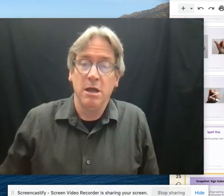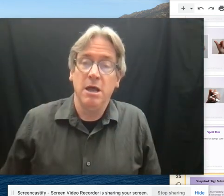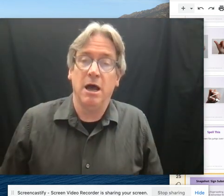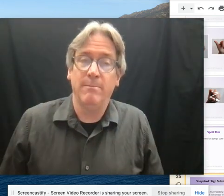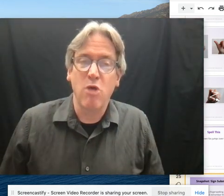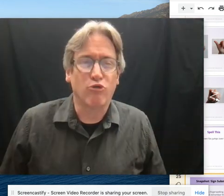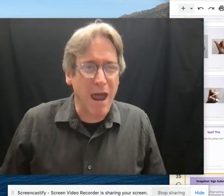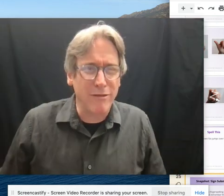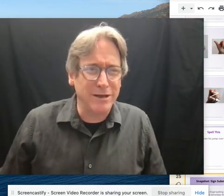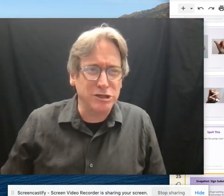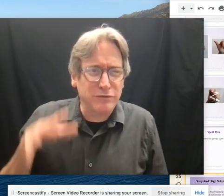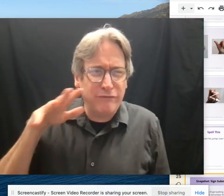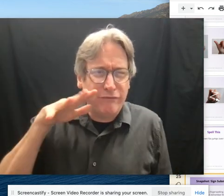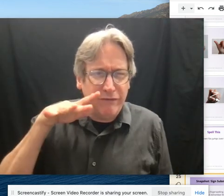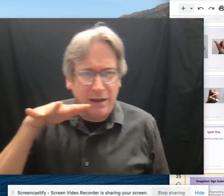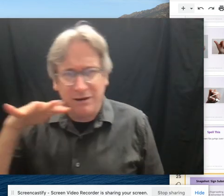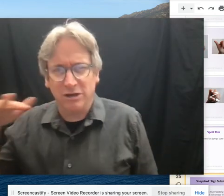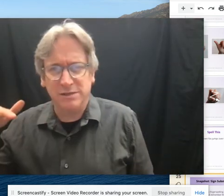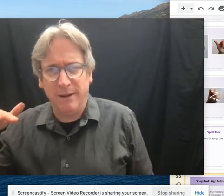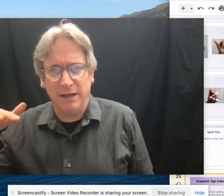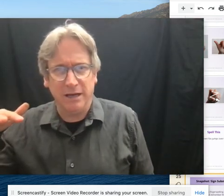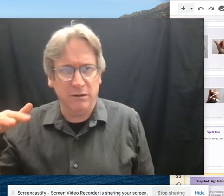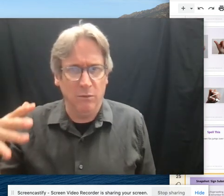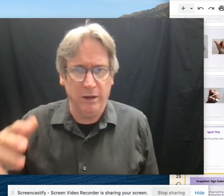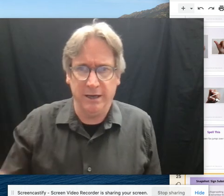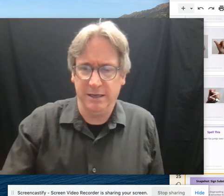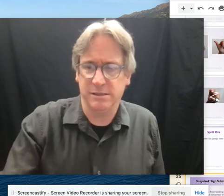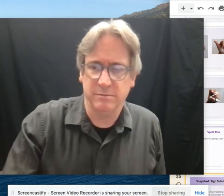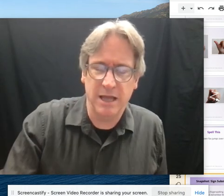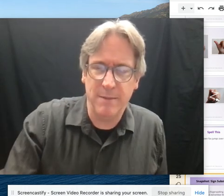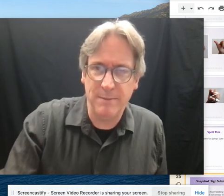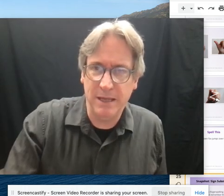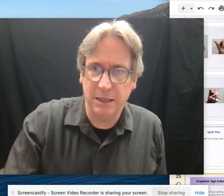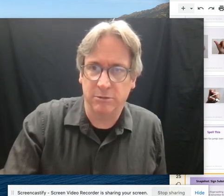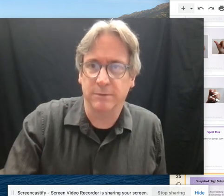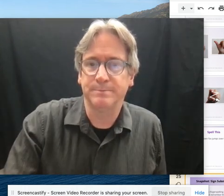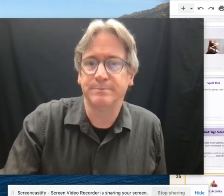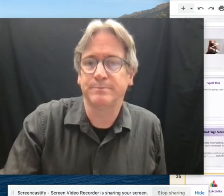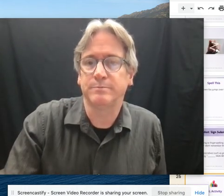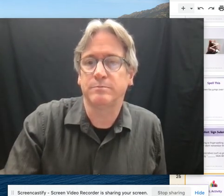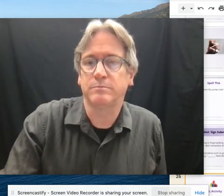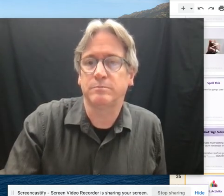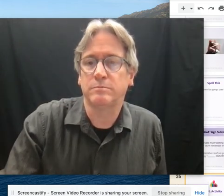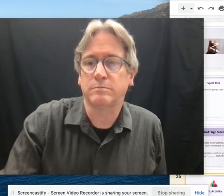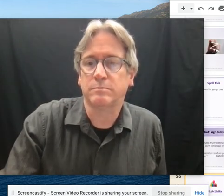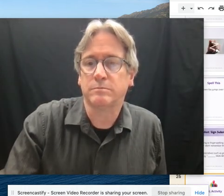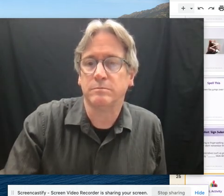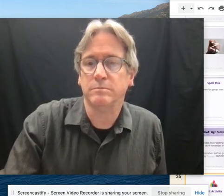air, rather than just fingerspelling what it is. It might be clearer.